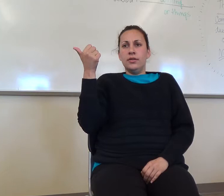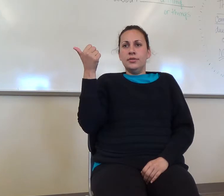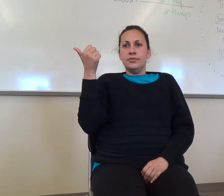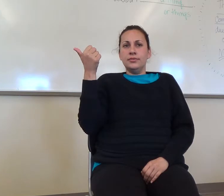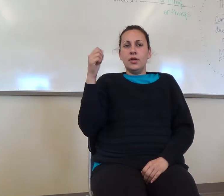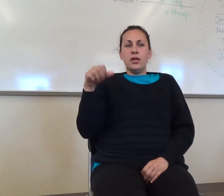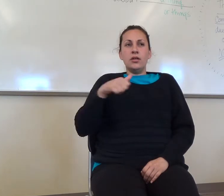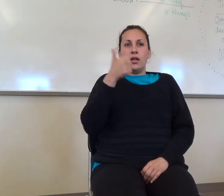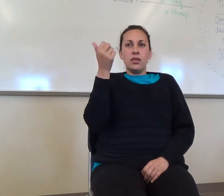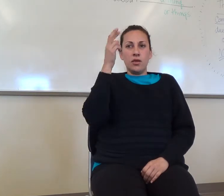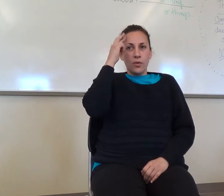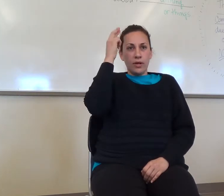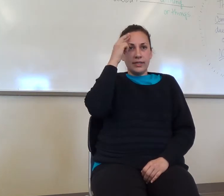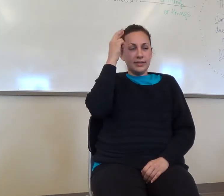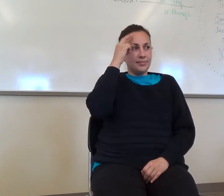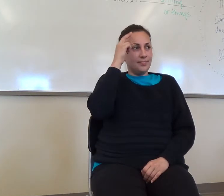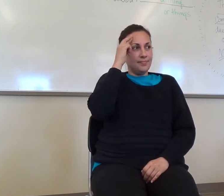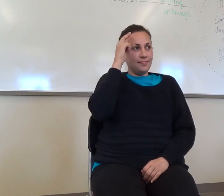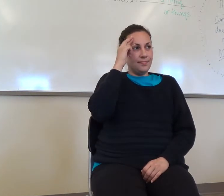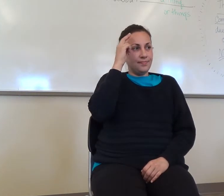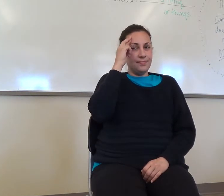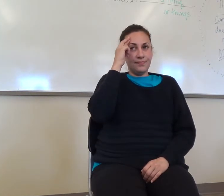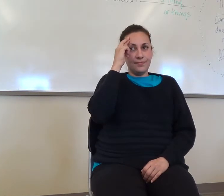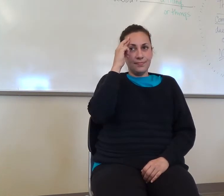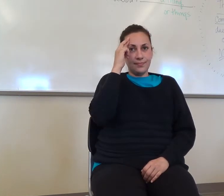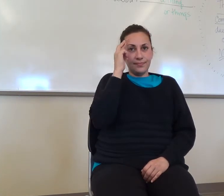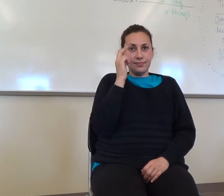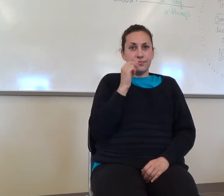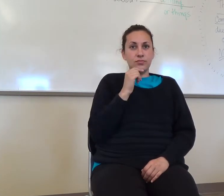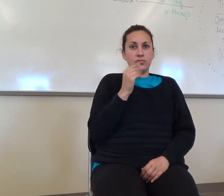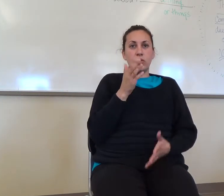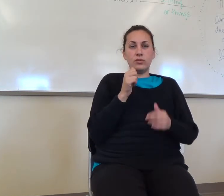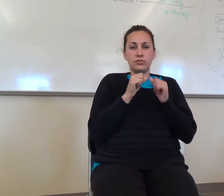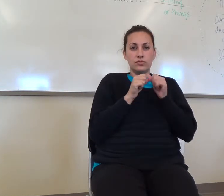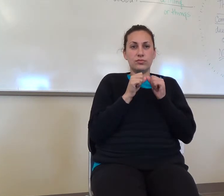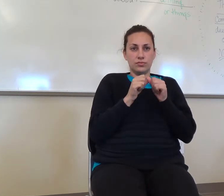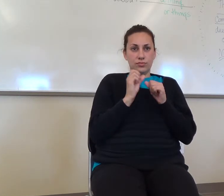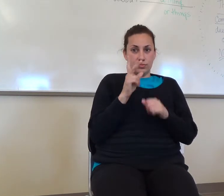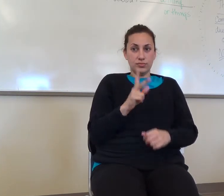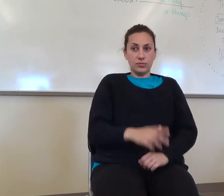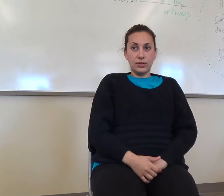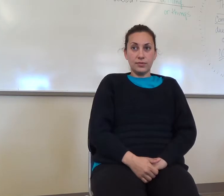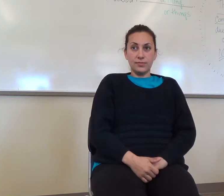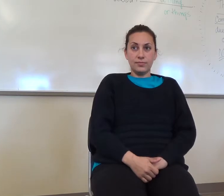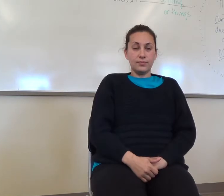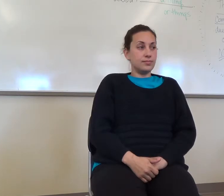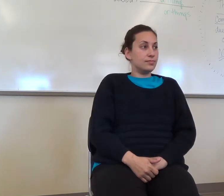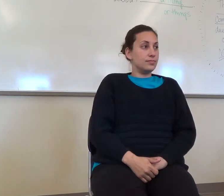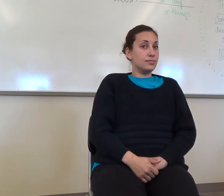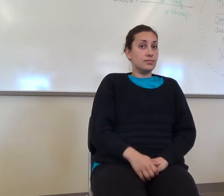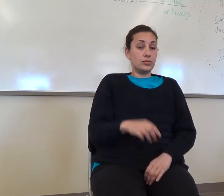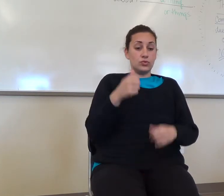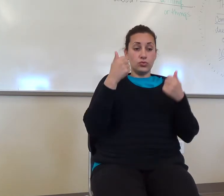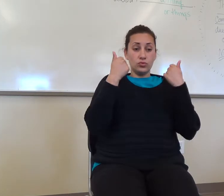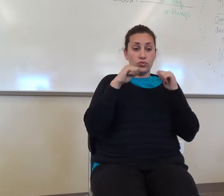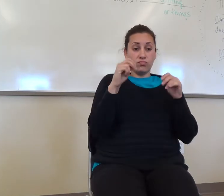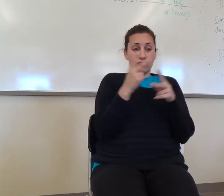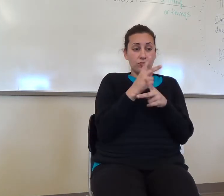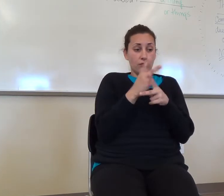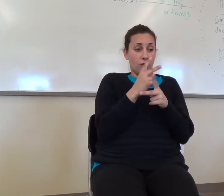reason that you want to, that I want you to keep doing this, okay? When you're trying to figure out what the list